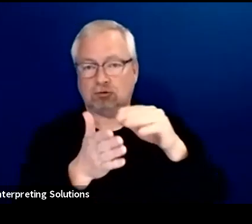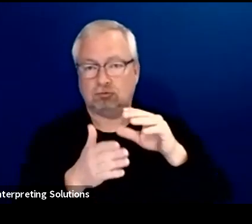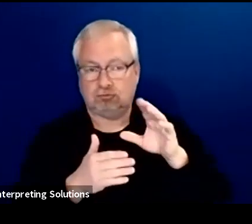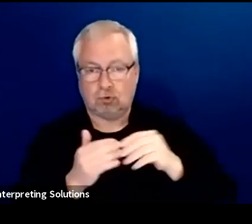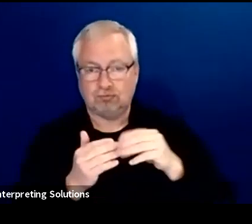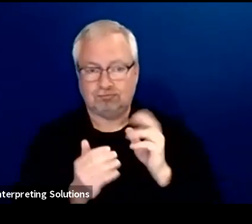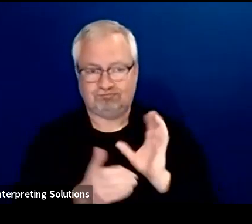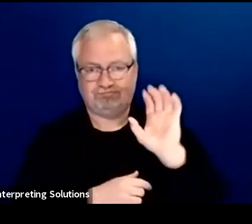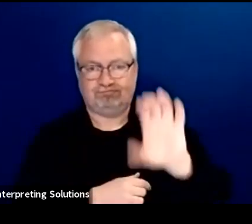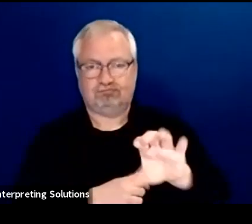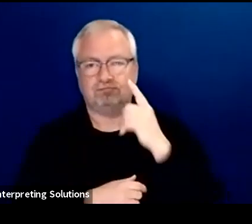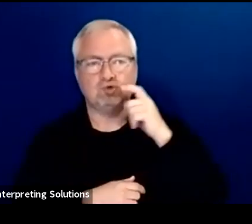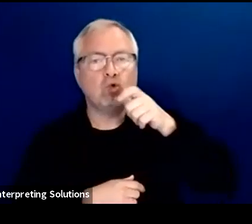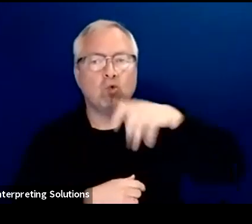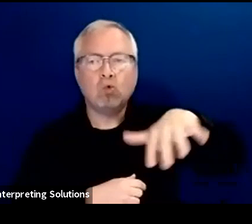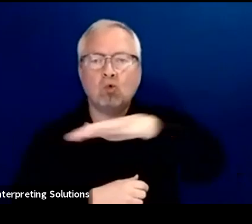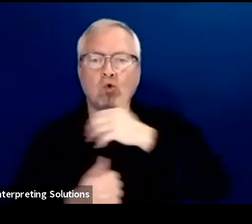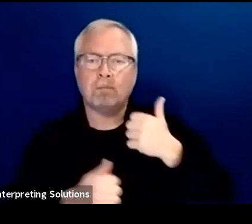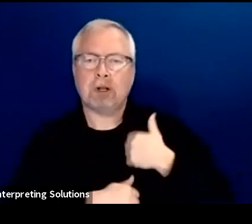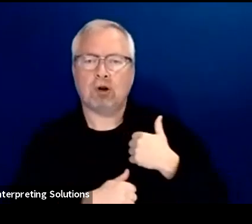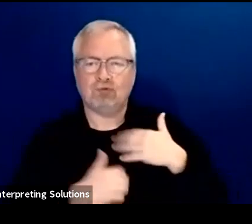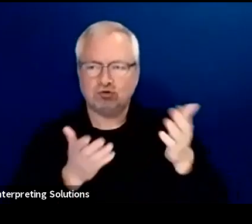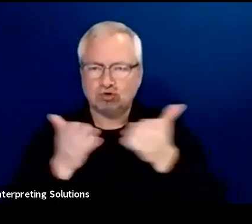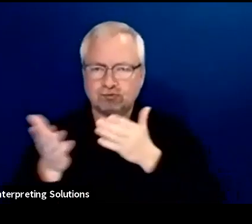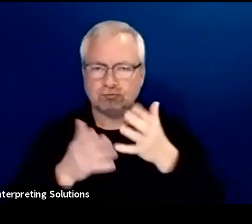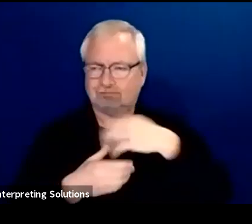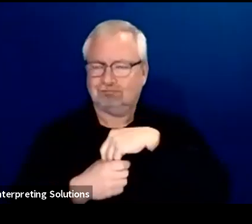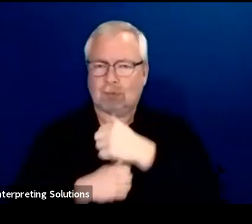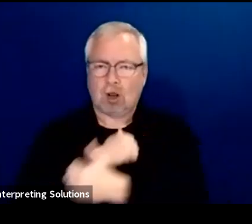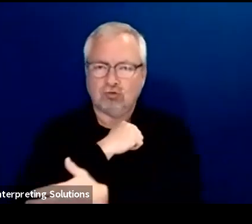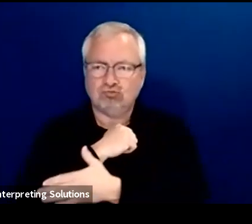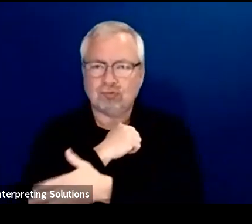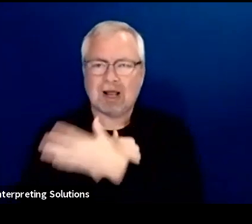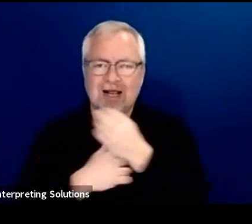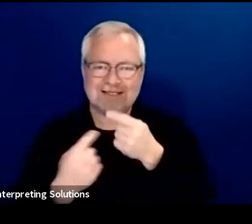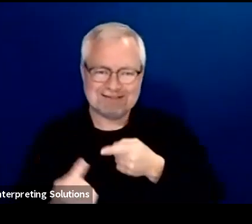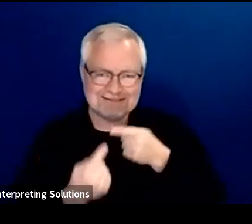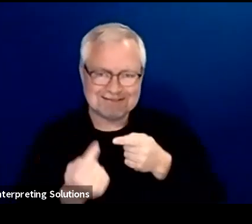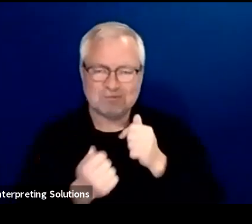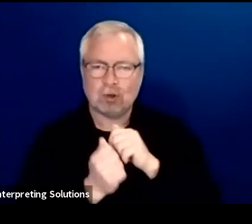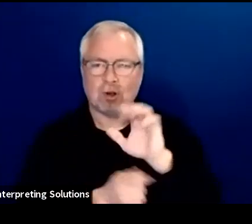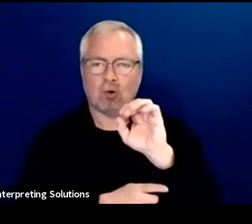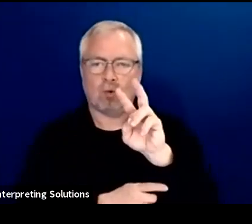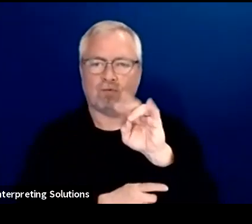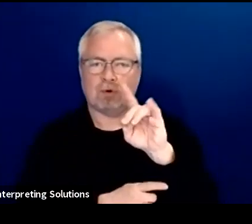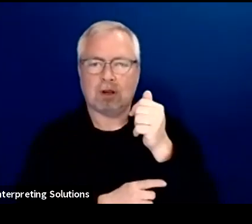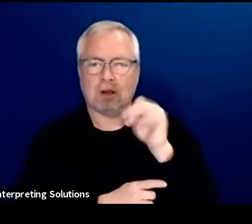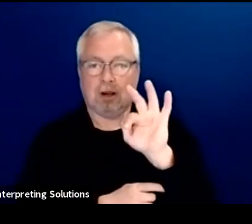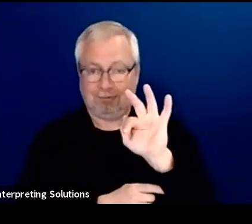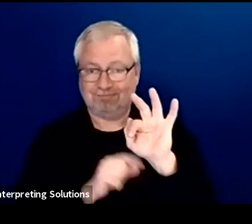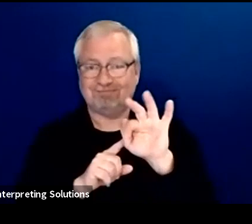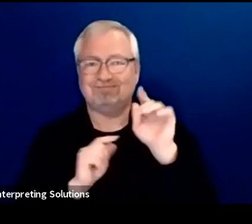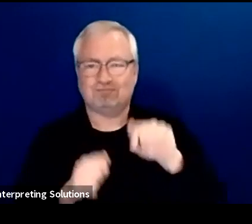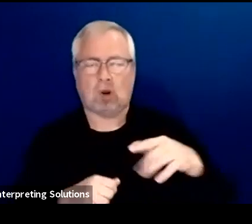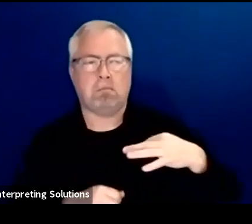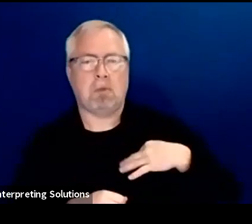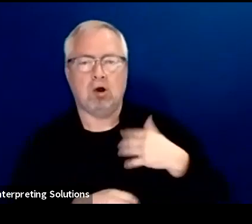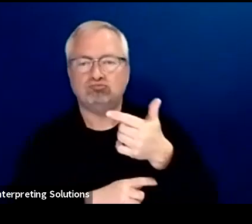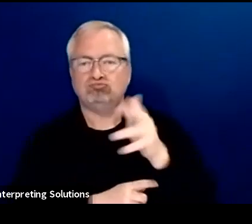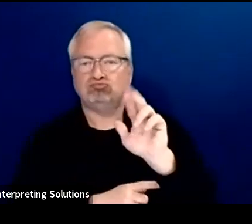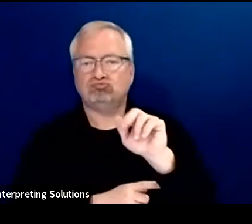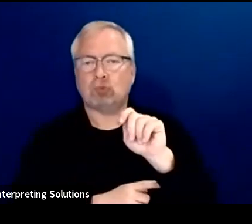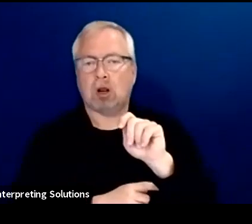financial hardships from COVID-19 will be able to apply for these grants. So the commissioner will give some specifics on that here in just a little bit.